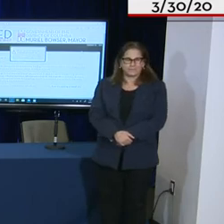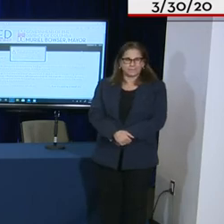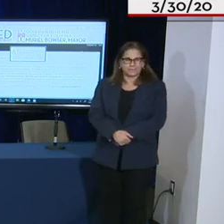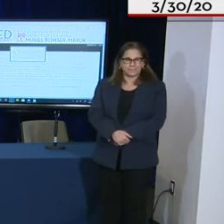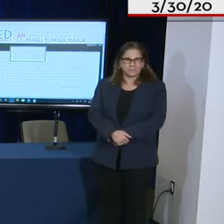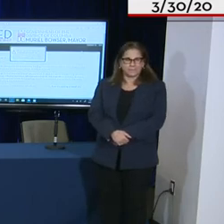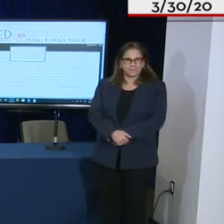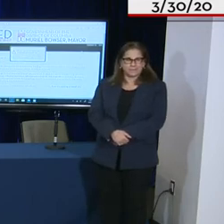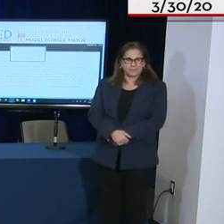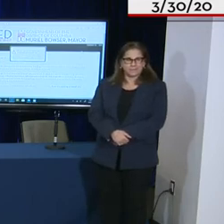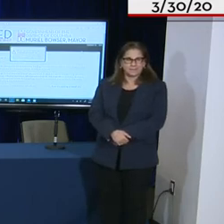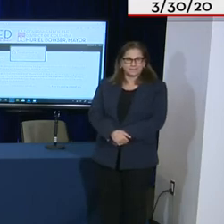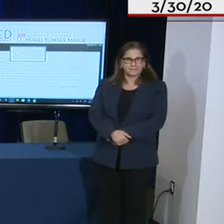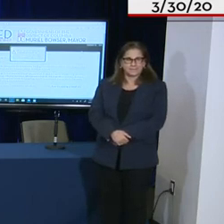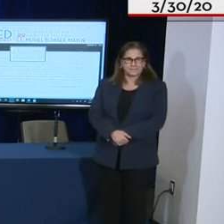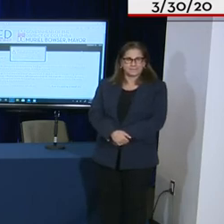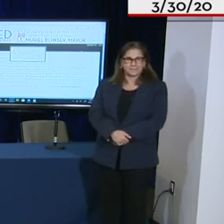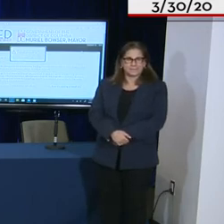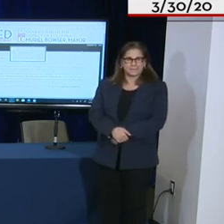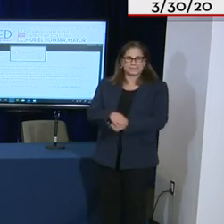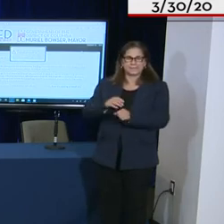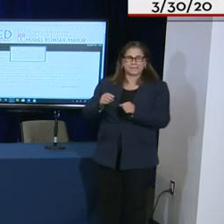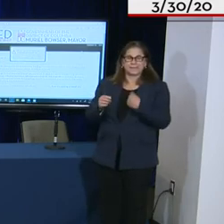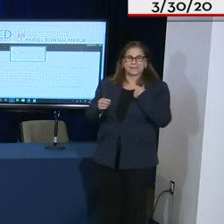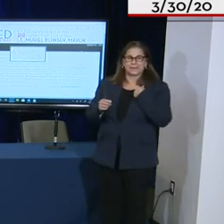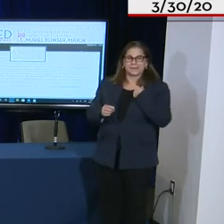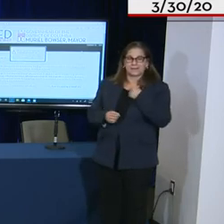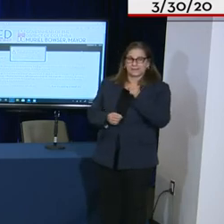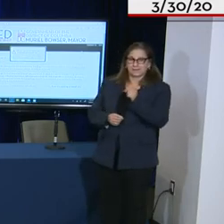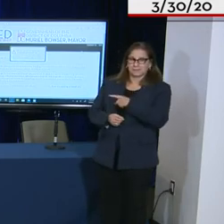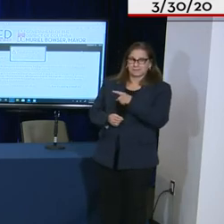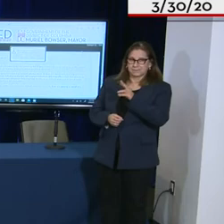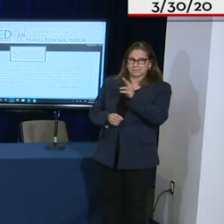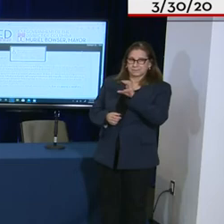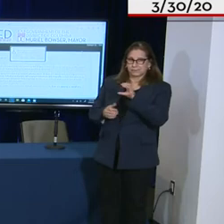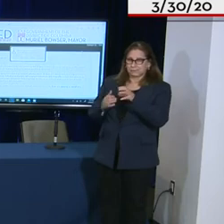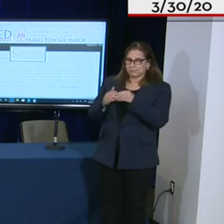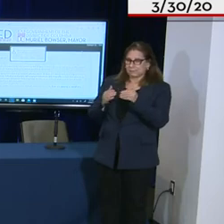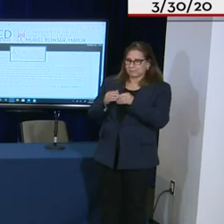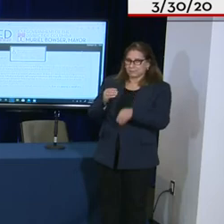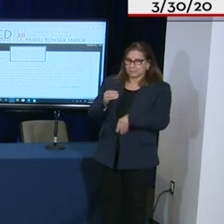additional $600 be included in the next UI disbursements?